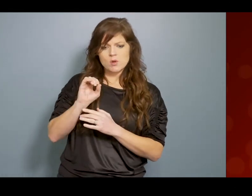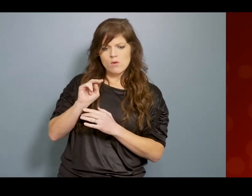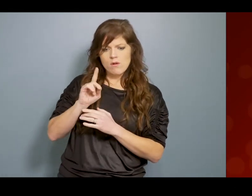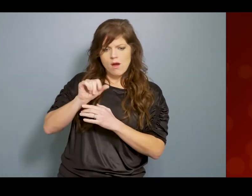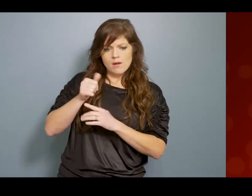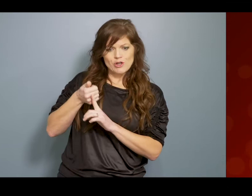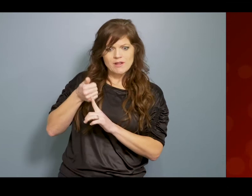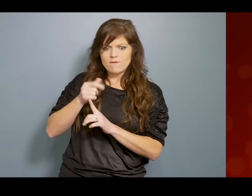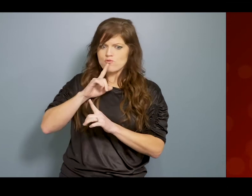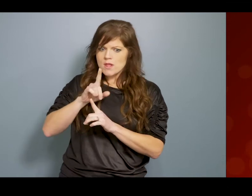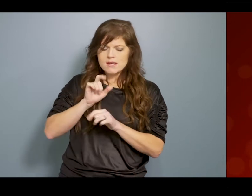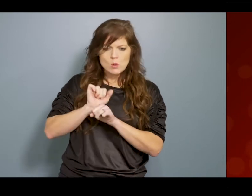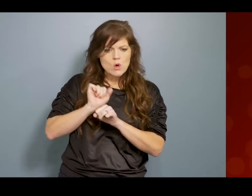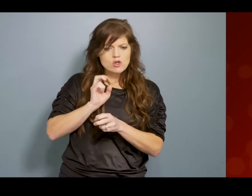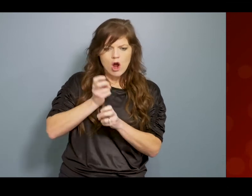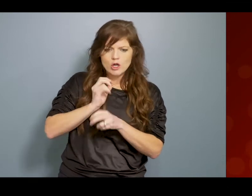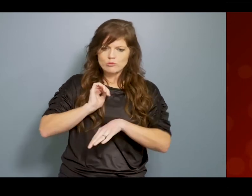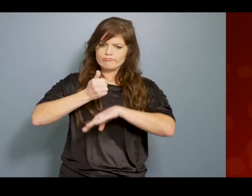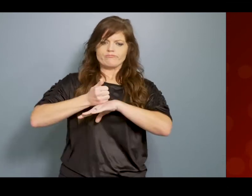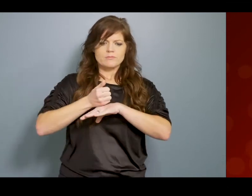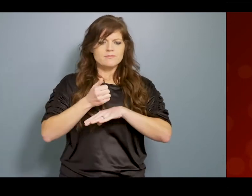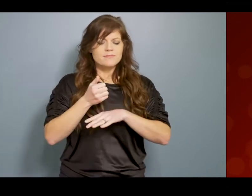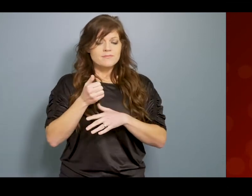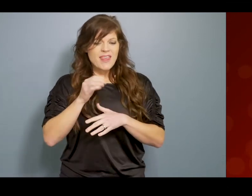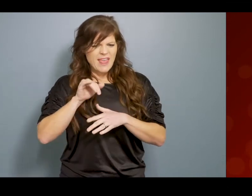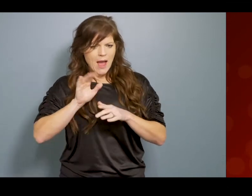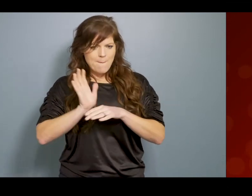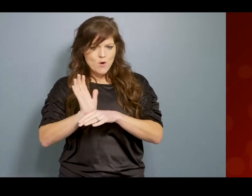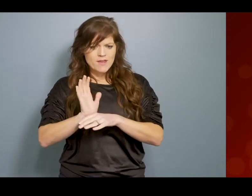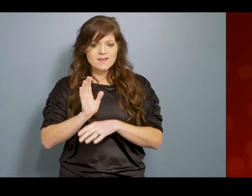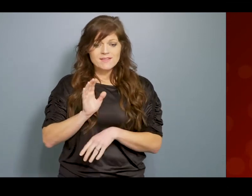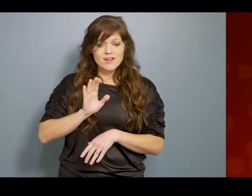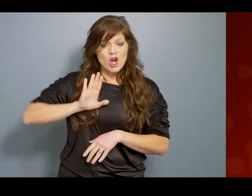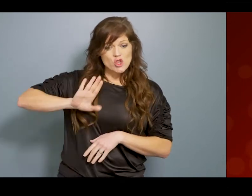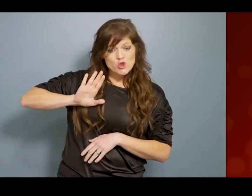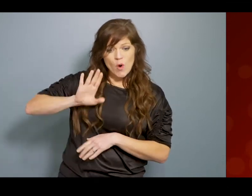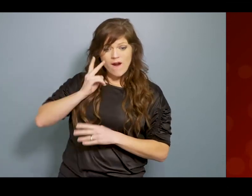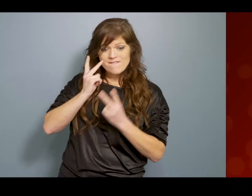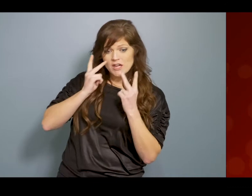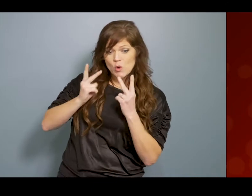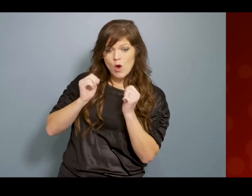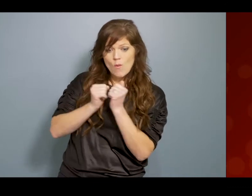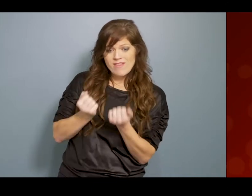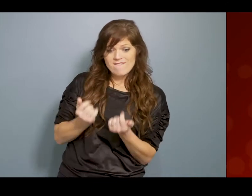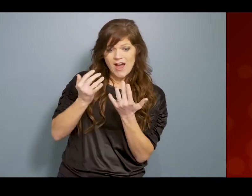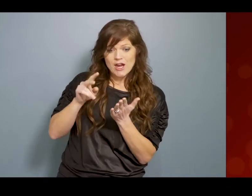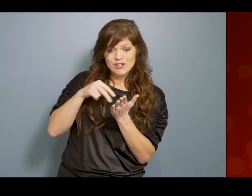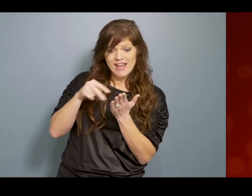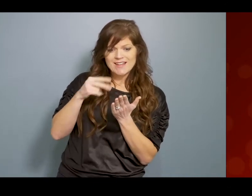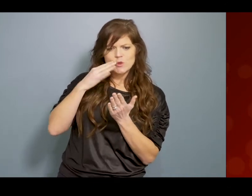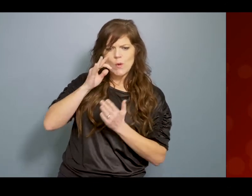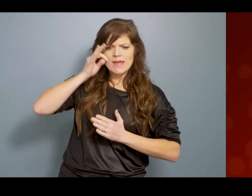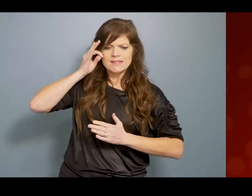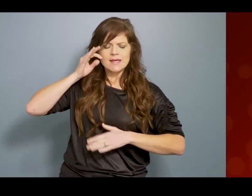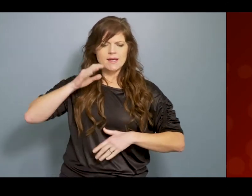do believe that we are on the right track. I love your visual with the fire dance. And I'm thinking that if